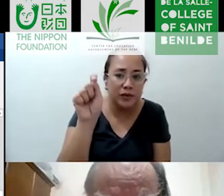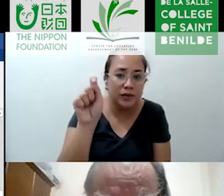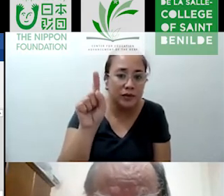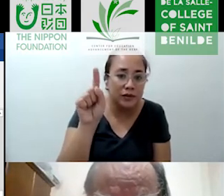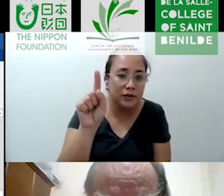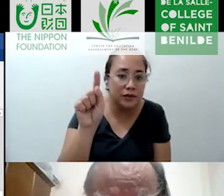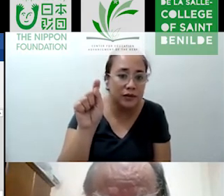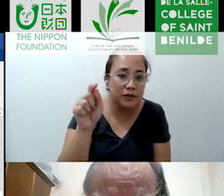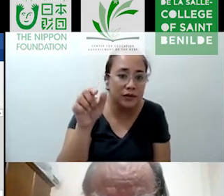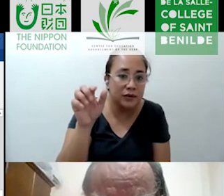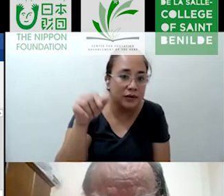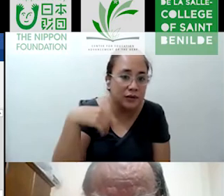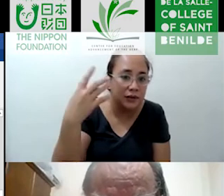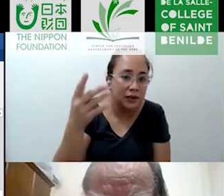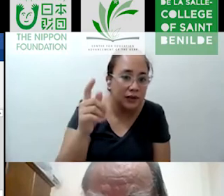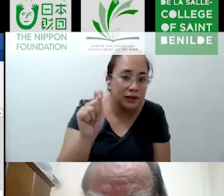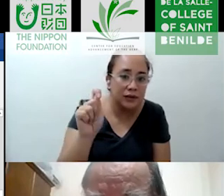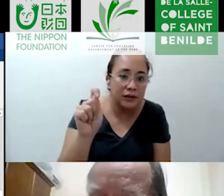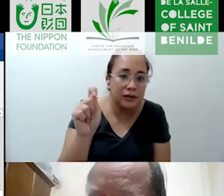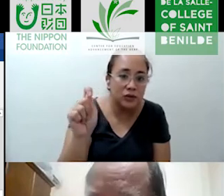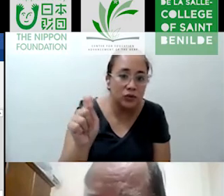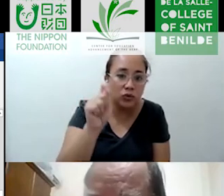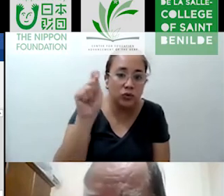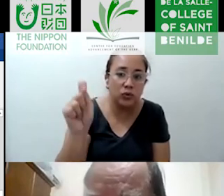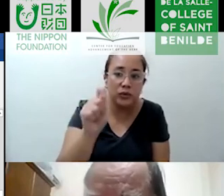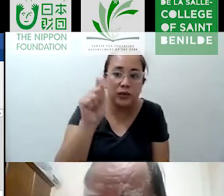And the next two, Tuesday and Thursday.